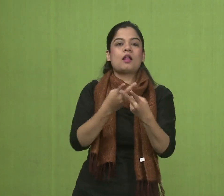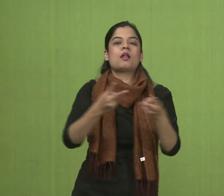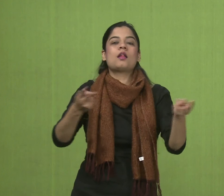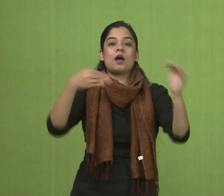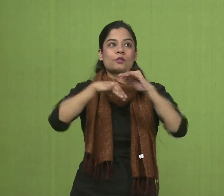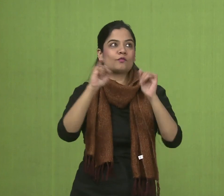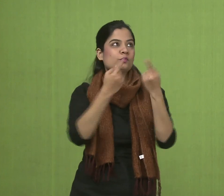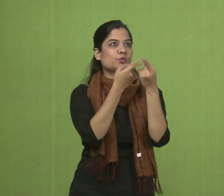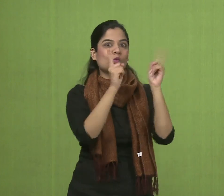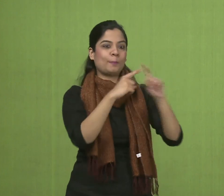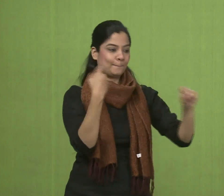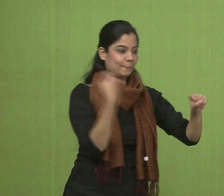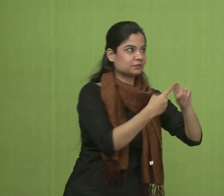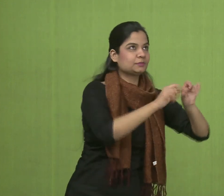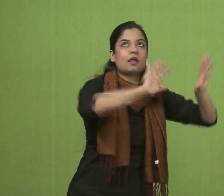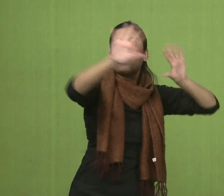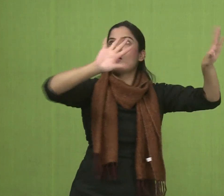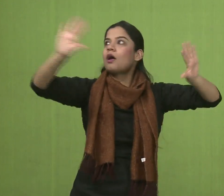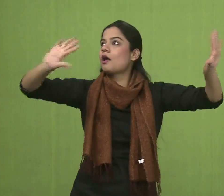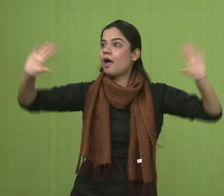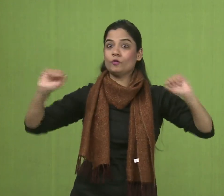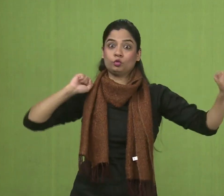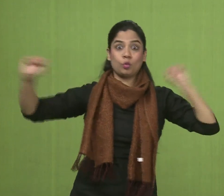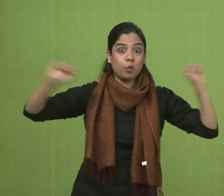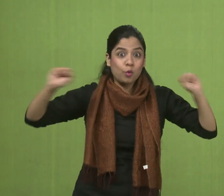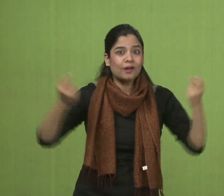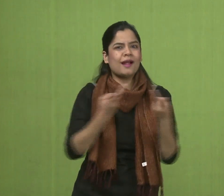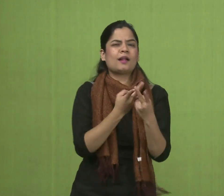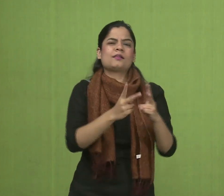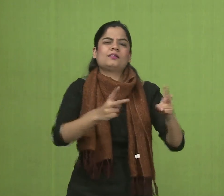The wire where we will be drying our clothes, towels,